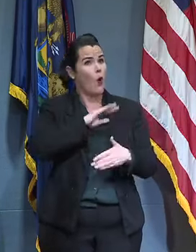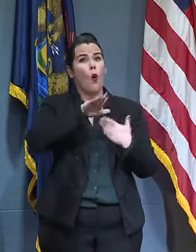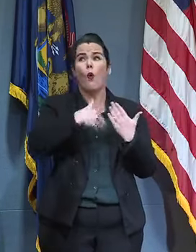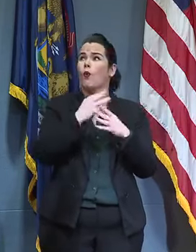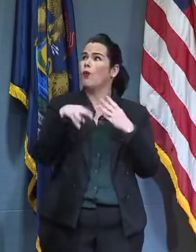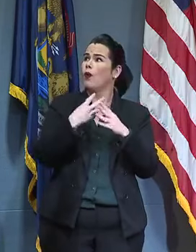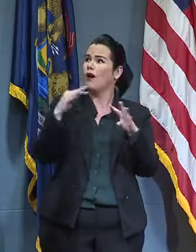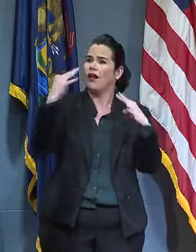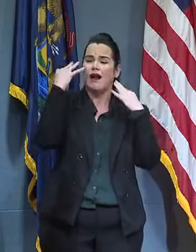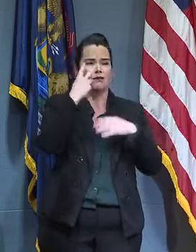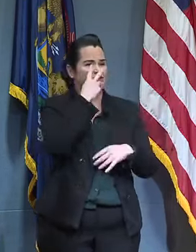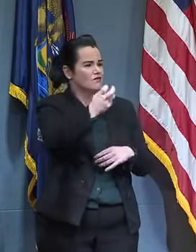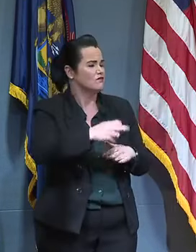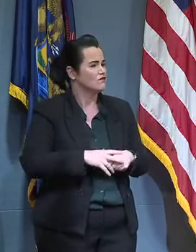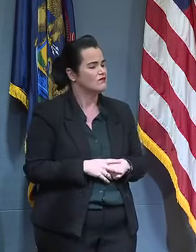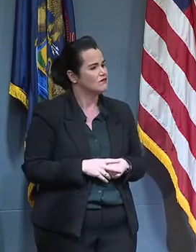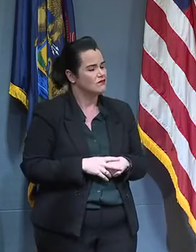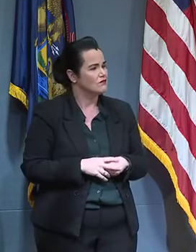this.